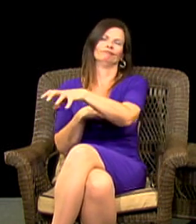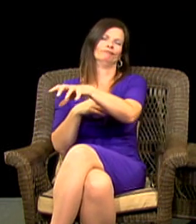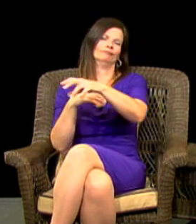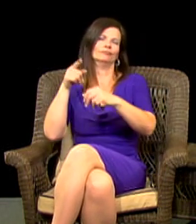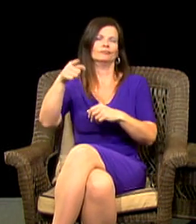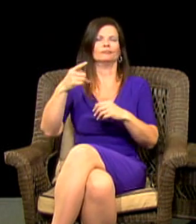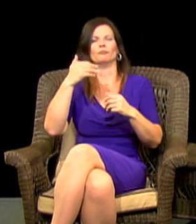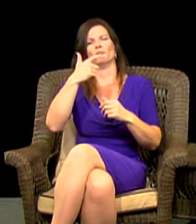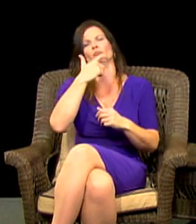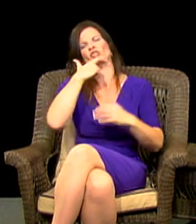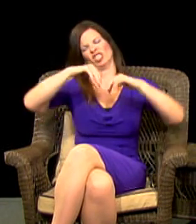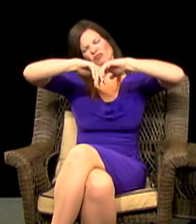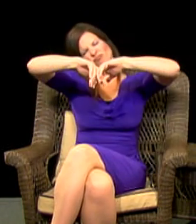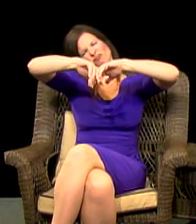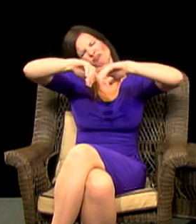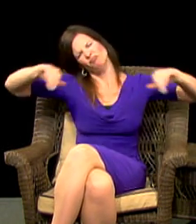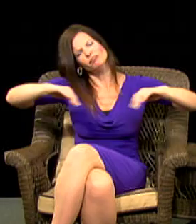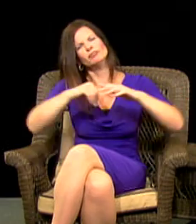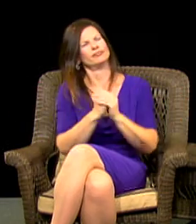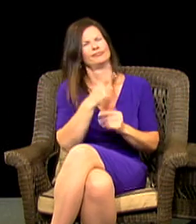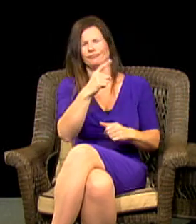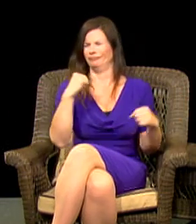British domination of India and